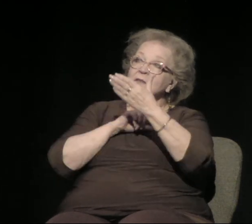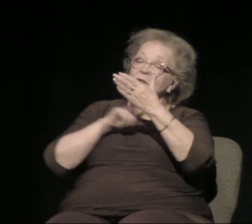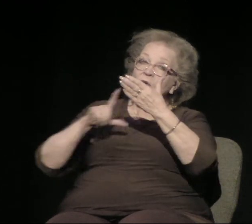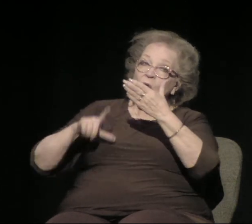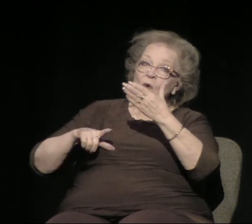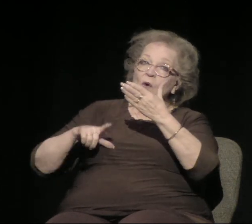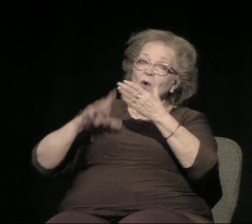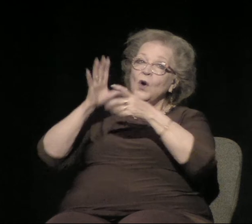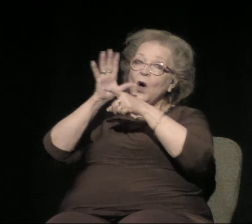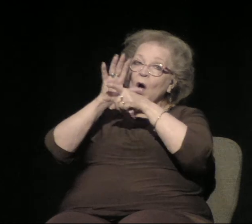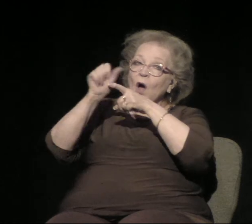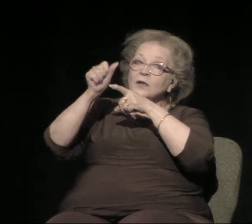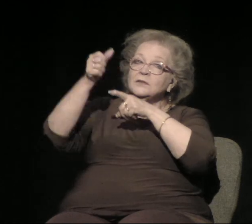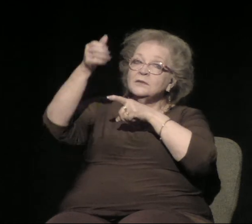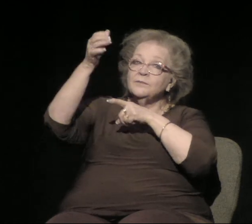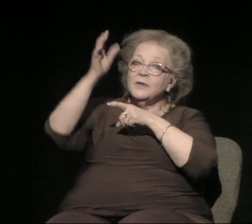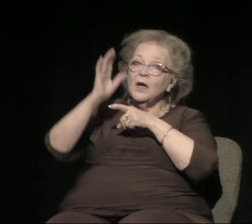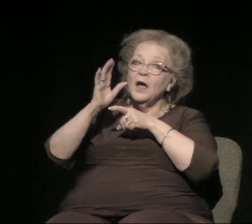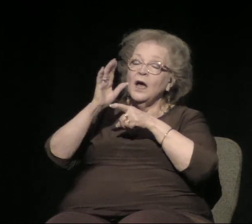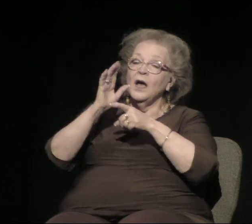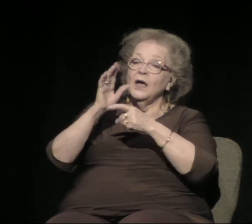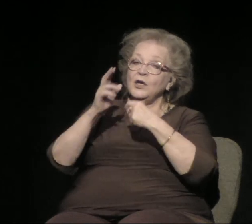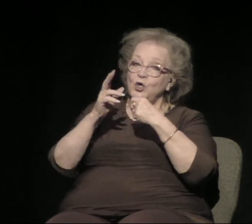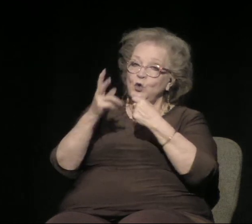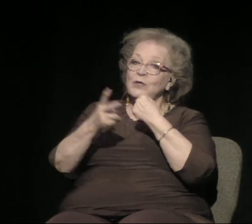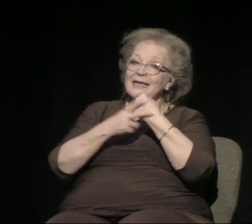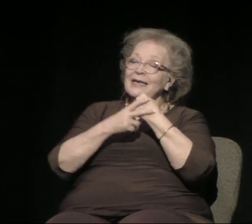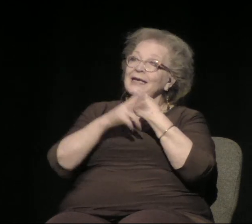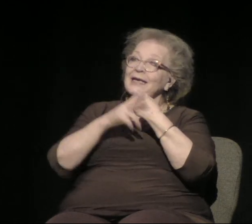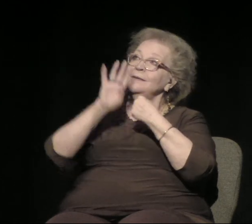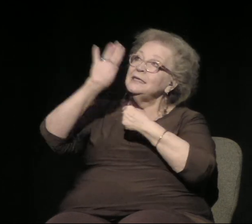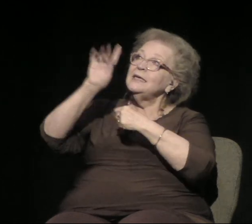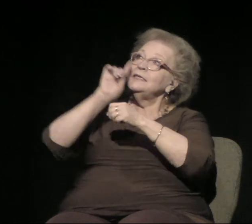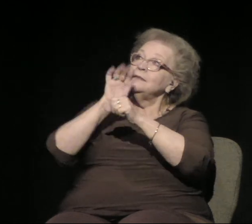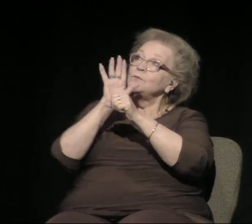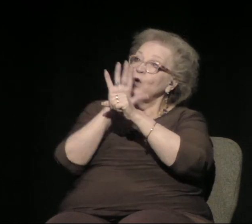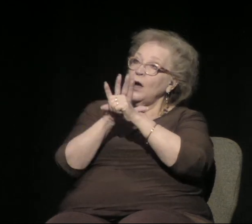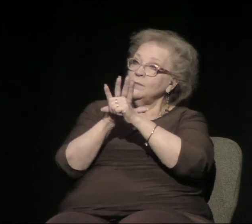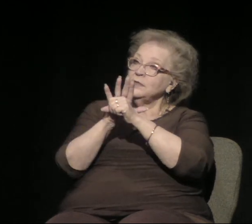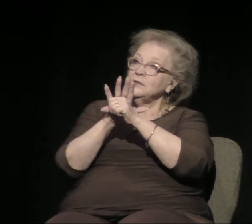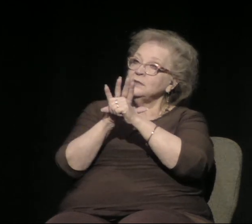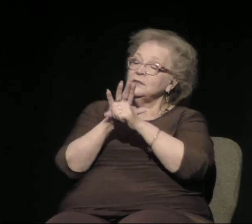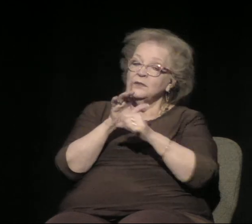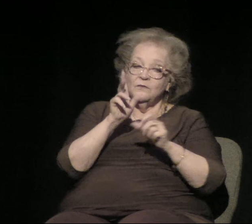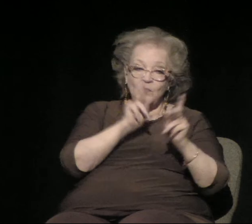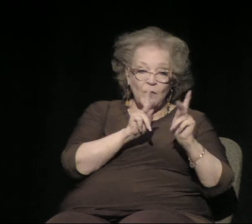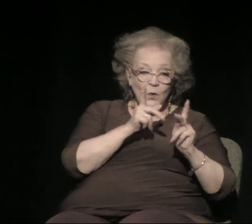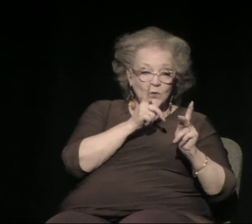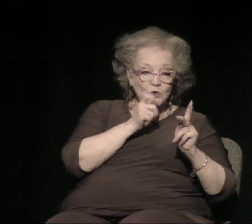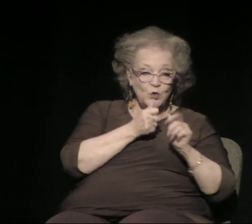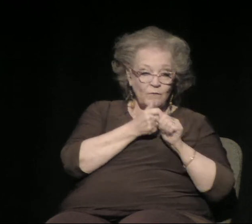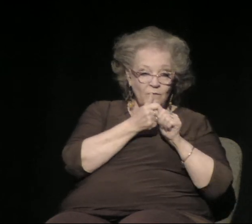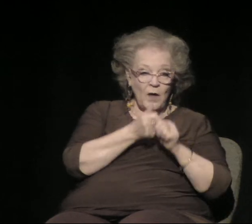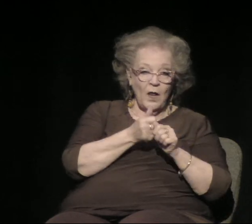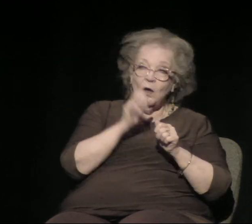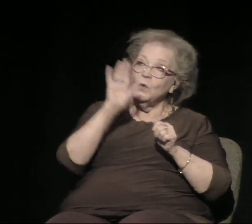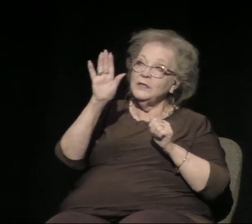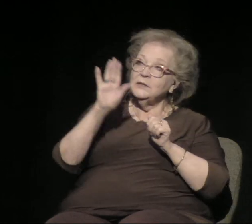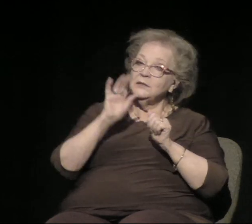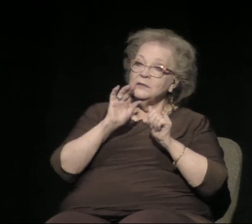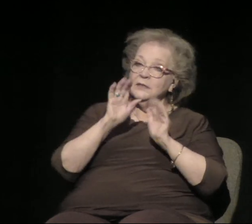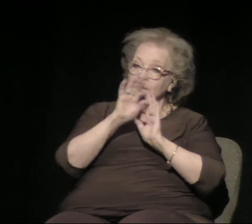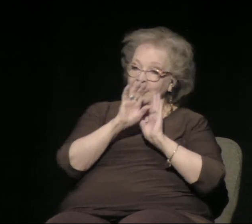the great and awesome God who keeps his covenant of love with those who love him and keep his commandments. We have